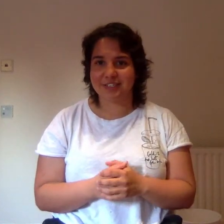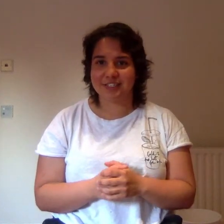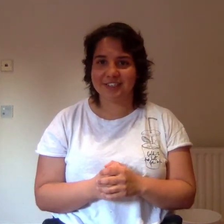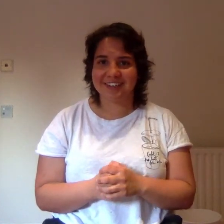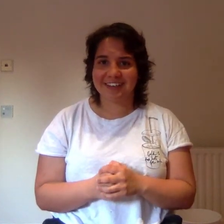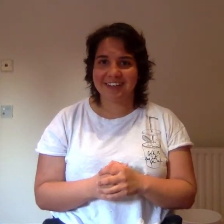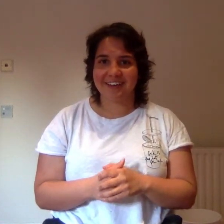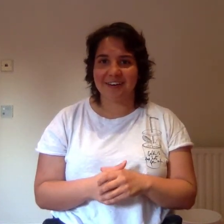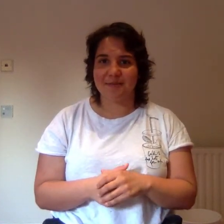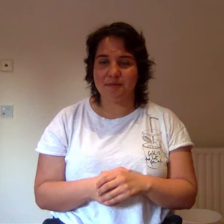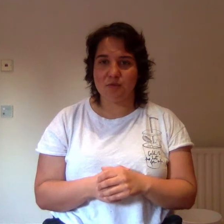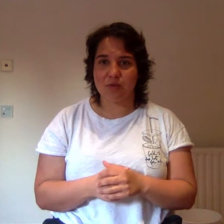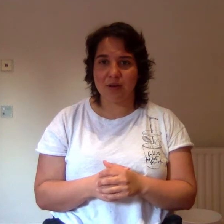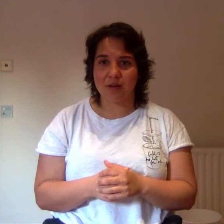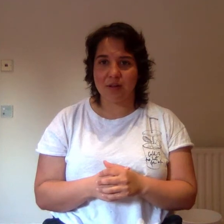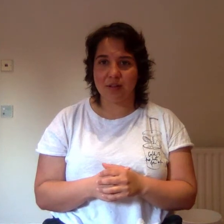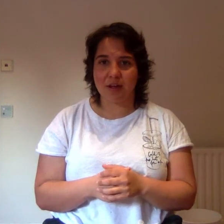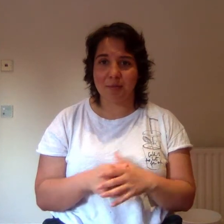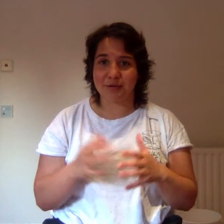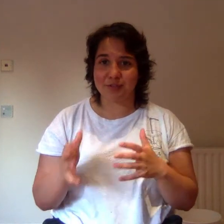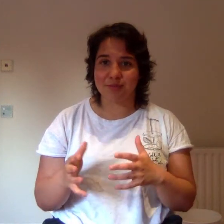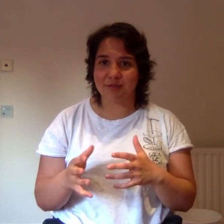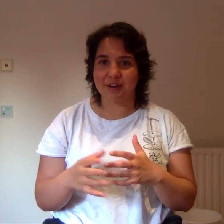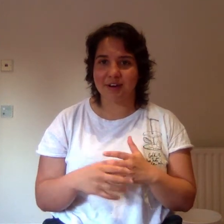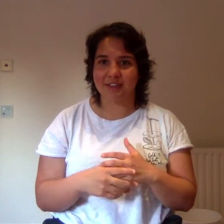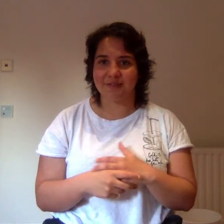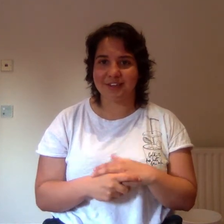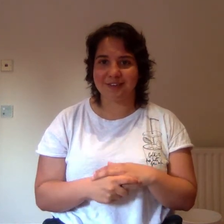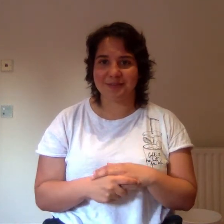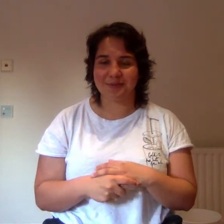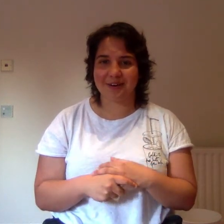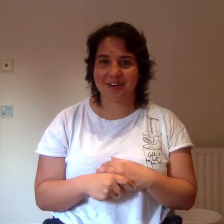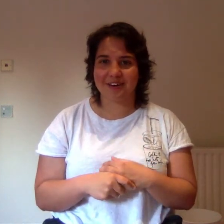which we'll come on to more in other videos, but